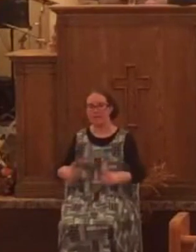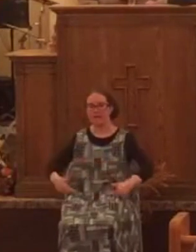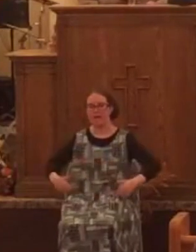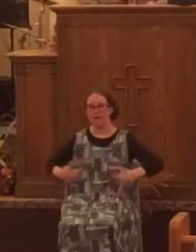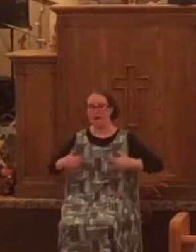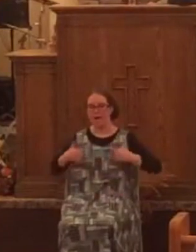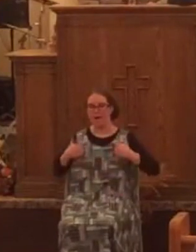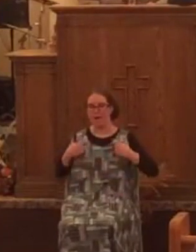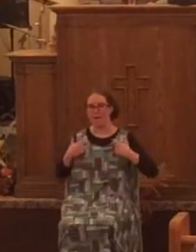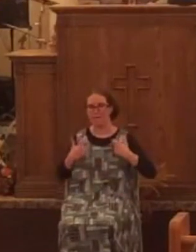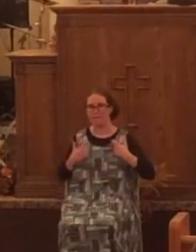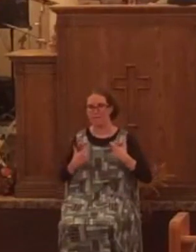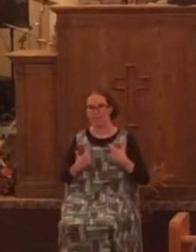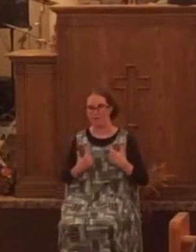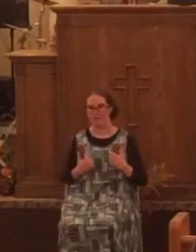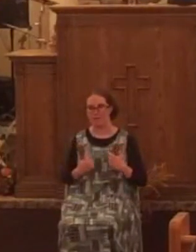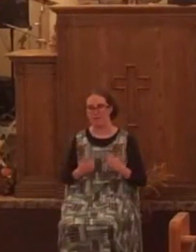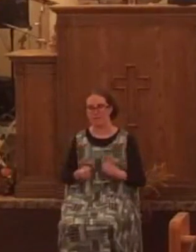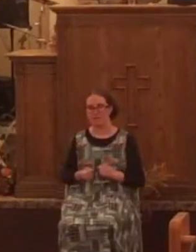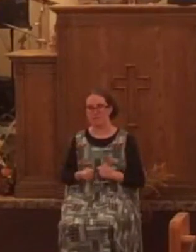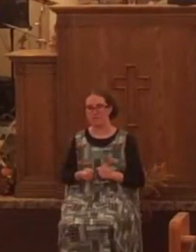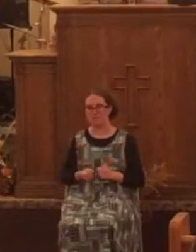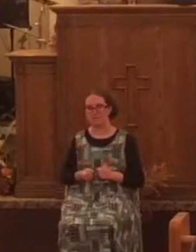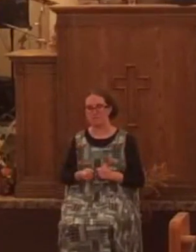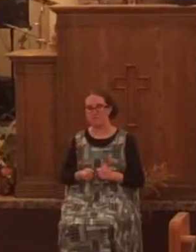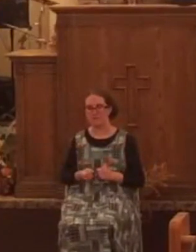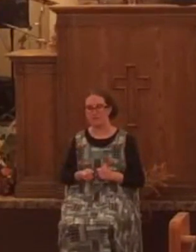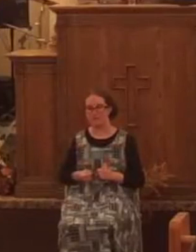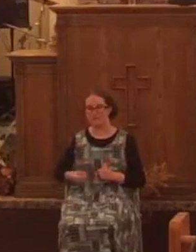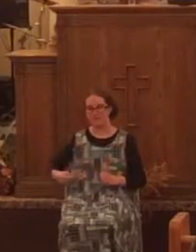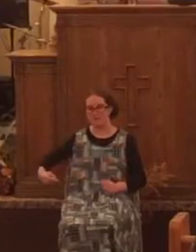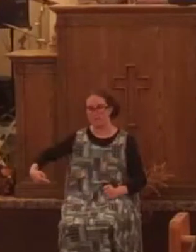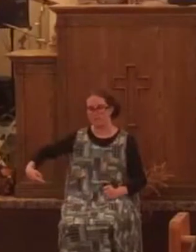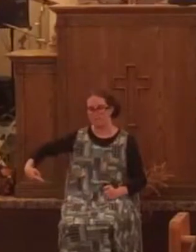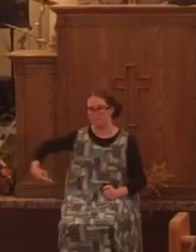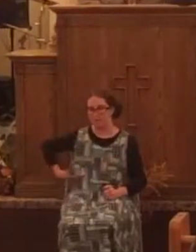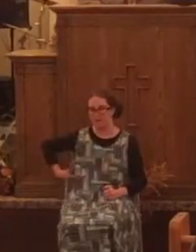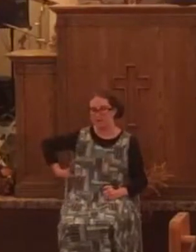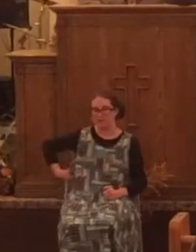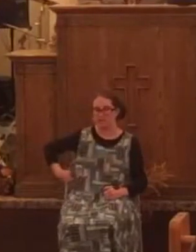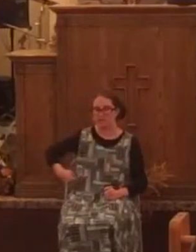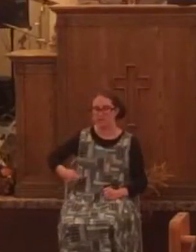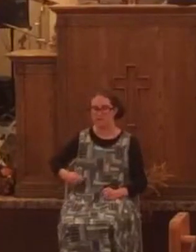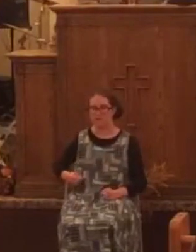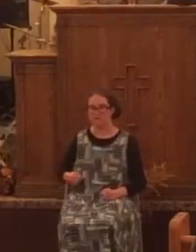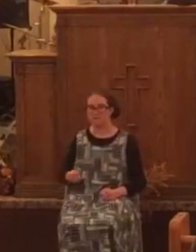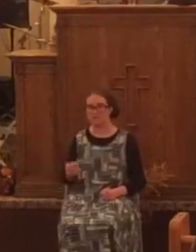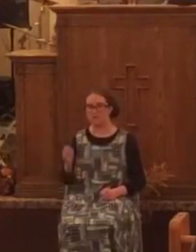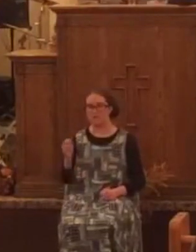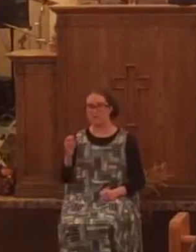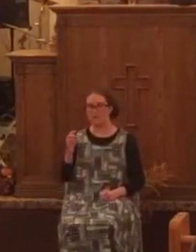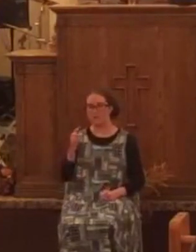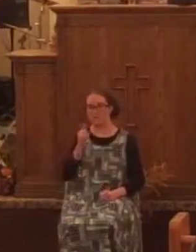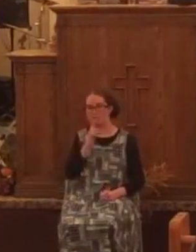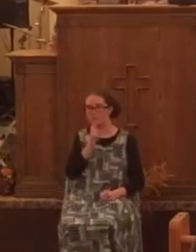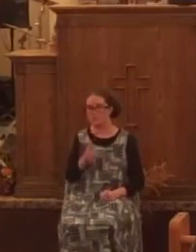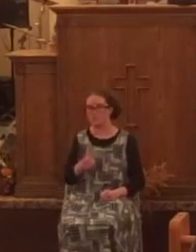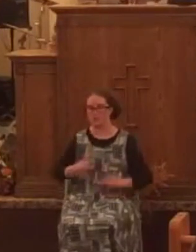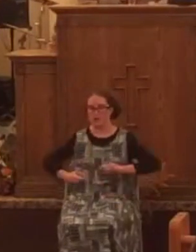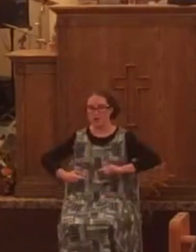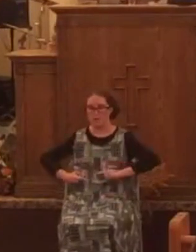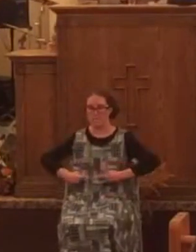life circumstances, amen, that piercing blow of reality and hurt